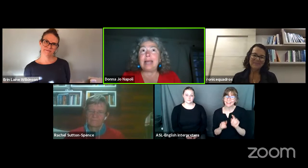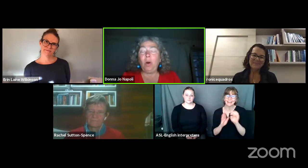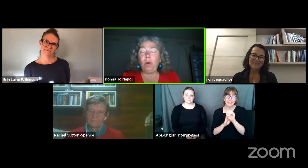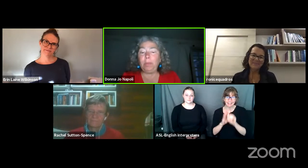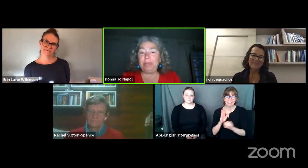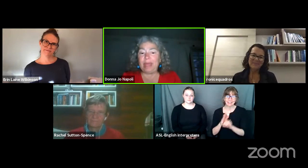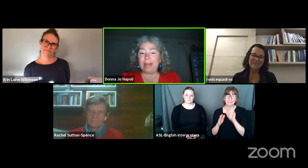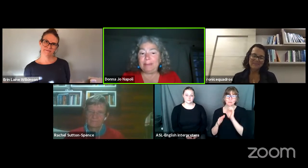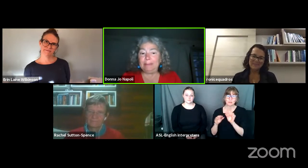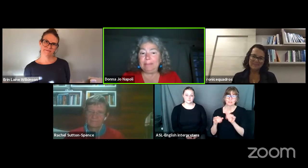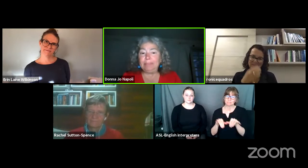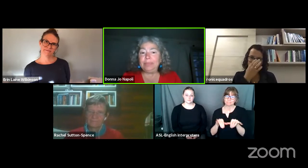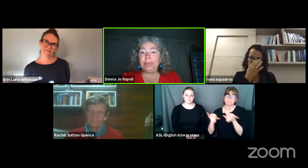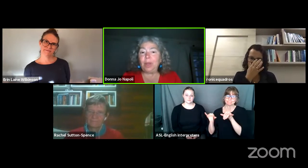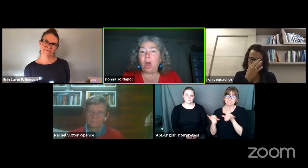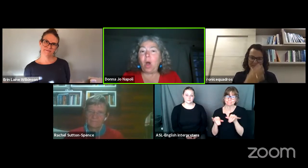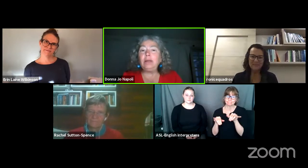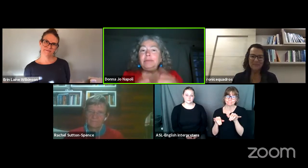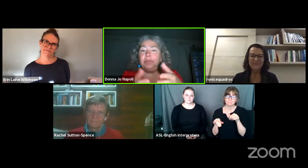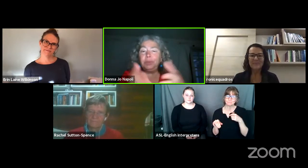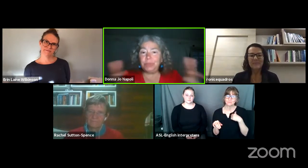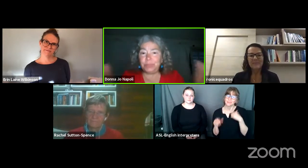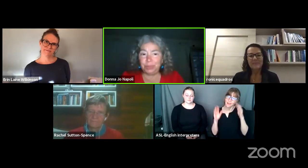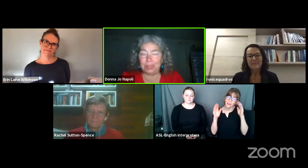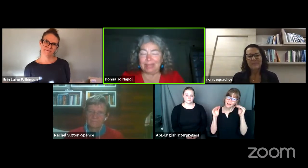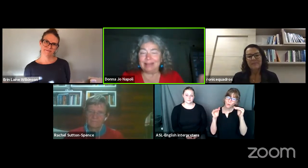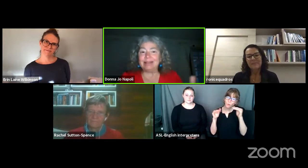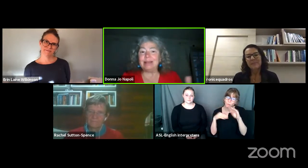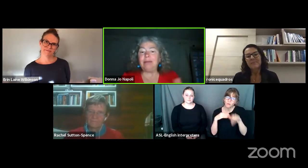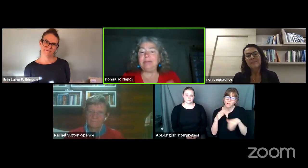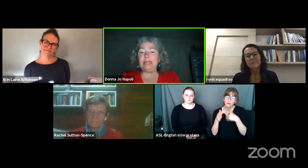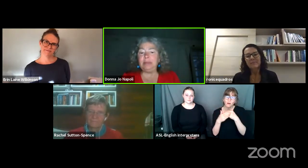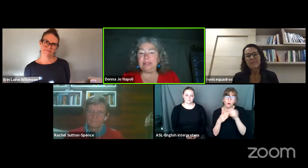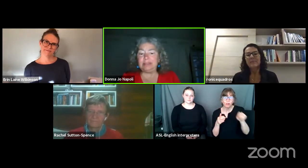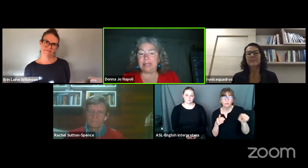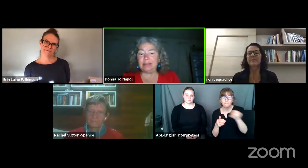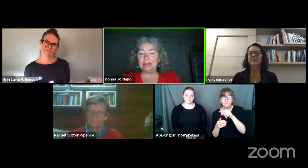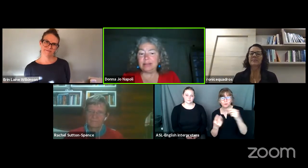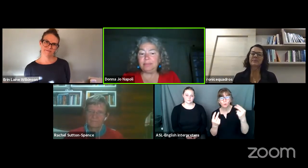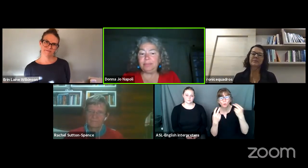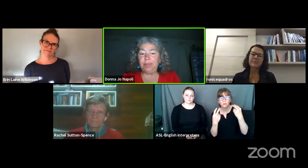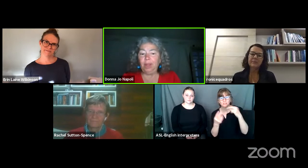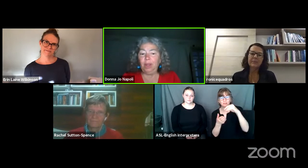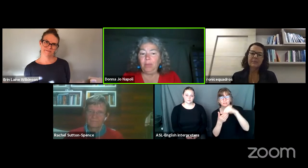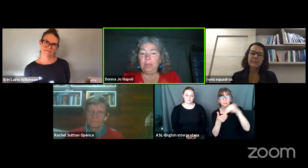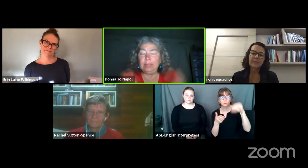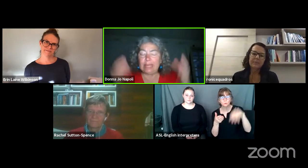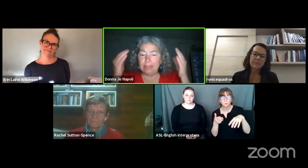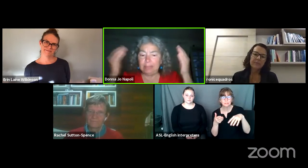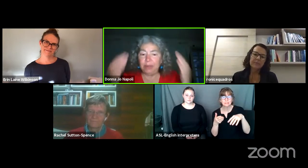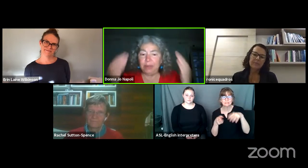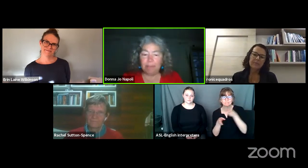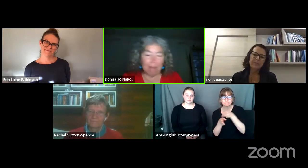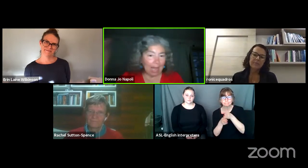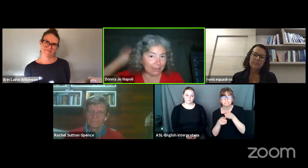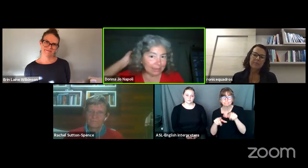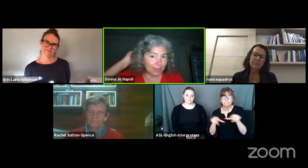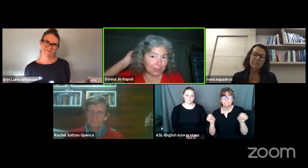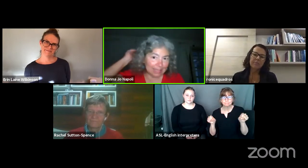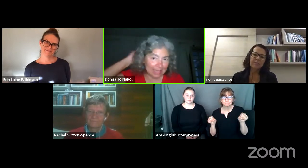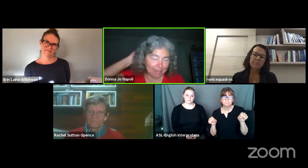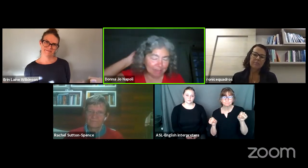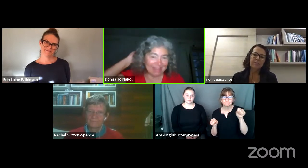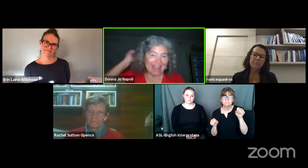And I hope that all of you students of linguistics will keep in your